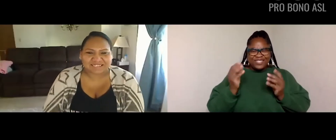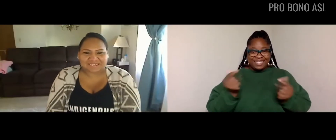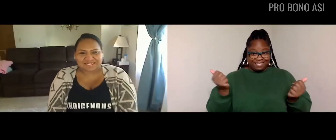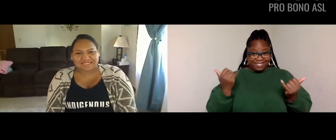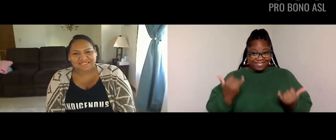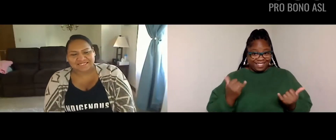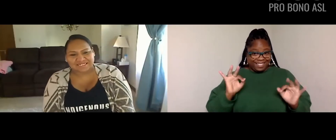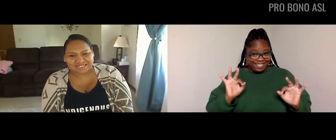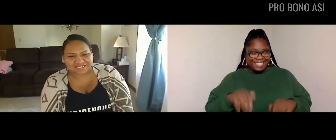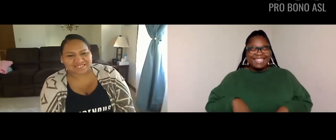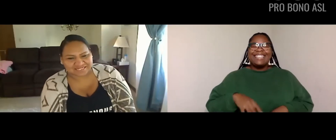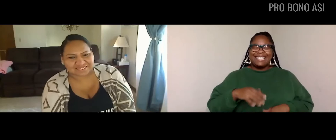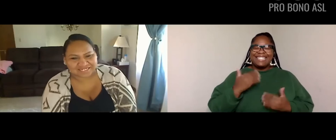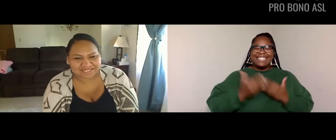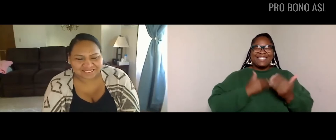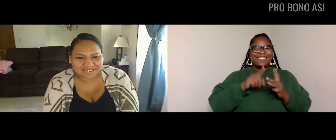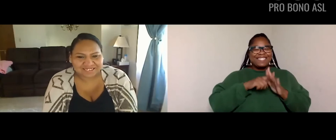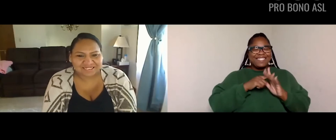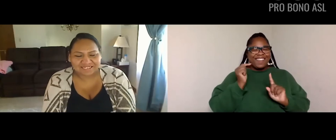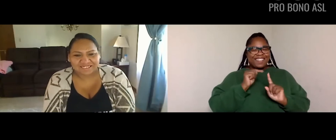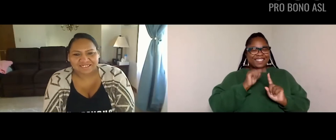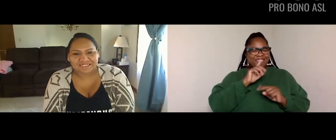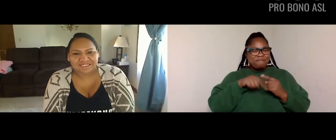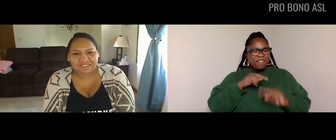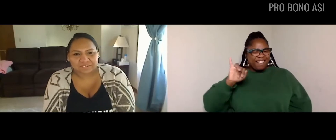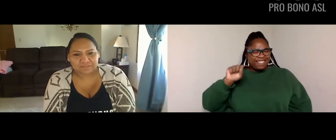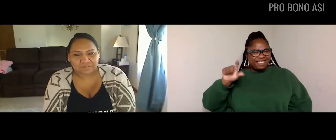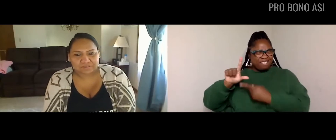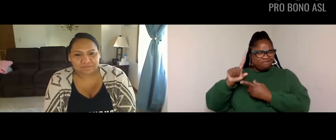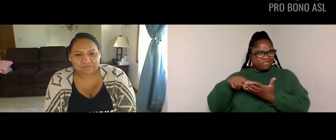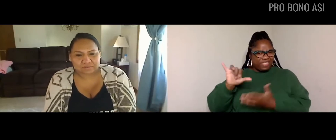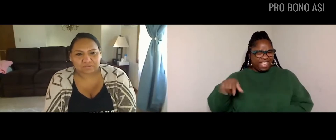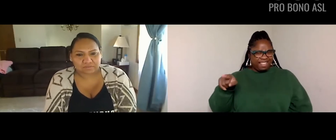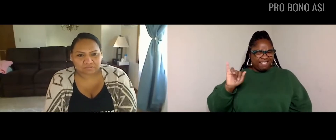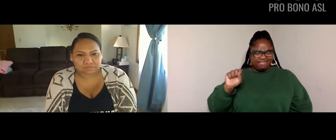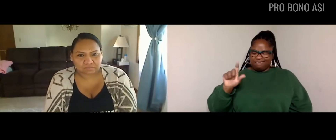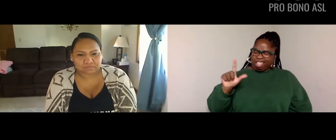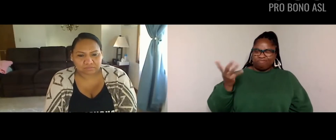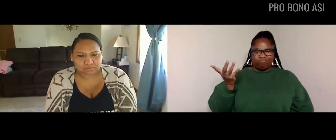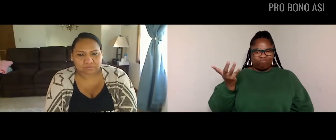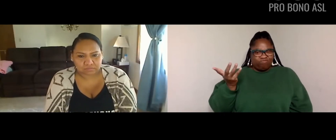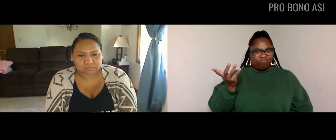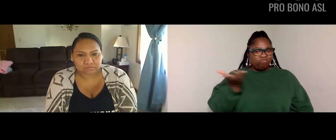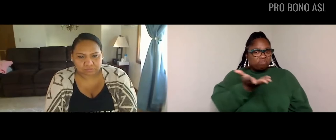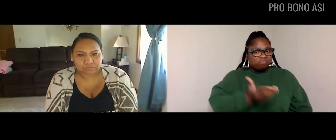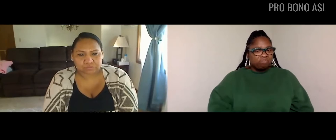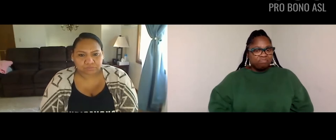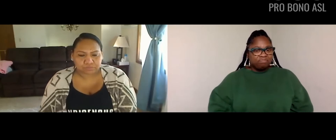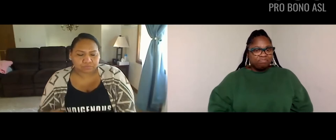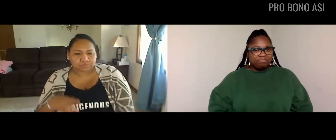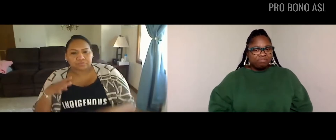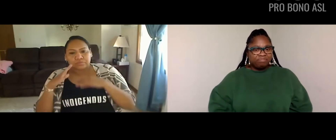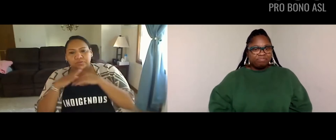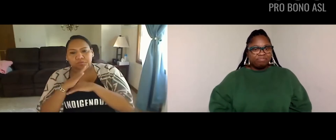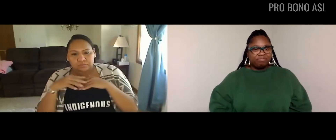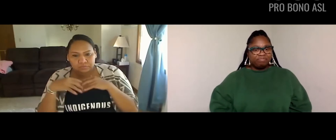Do you see me now? Okay, so we're having some technical issues that I think might be resolved now. Let's go ahead and jump back into